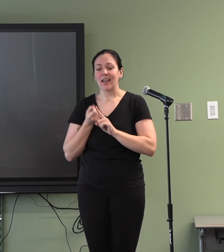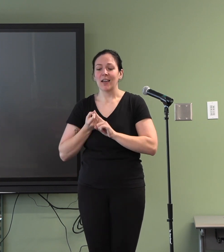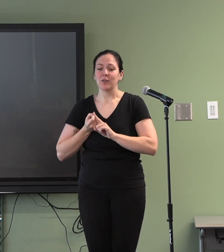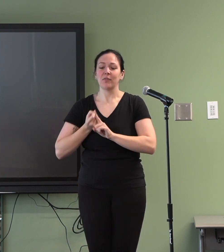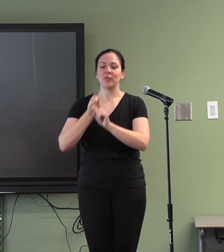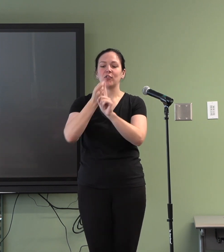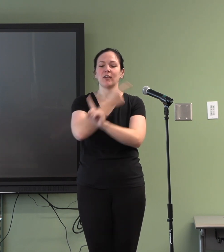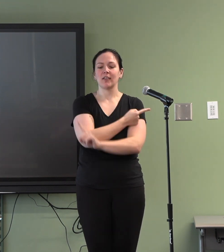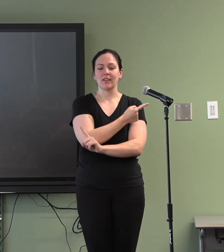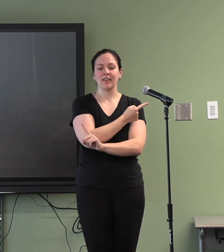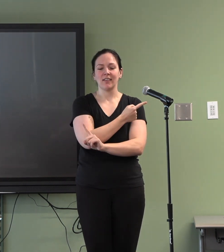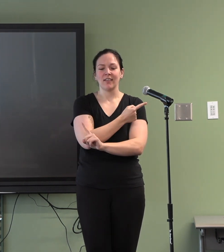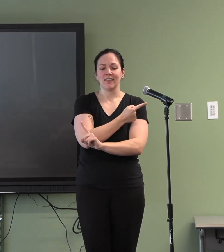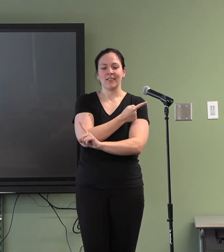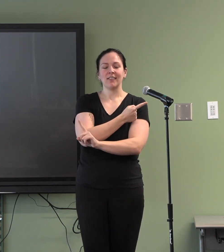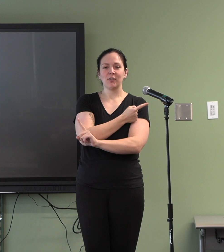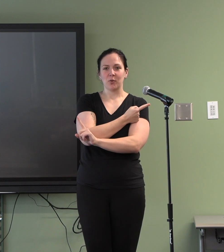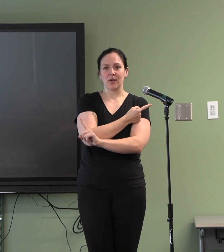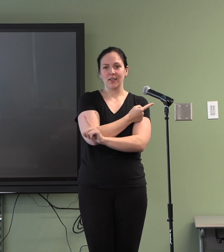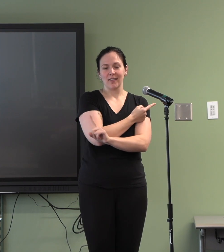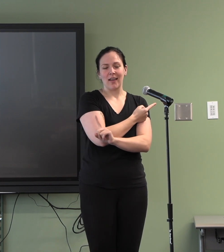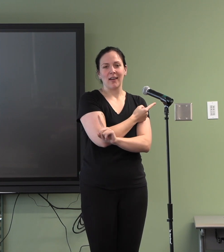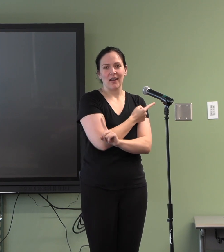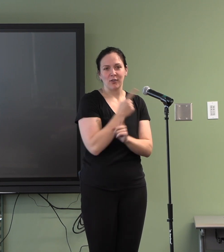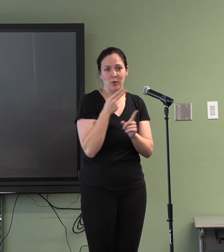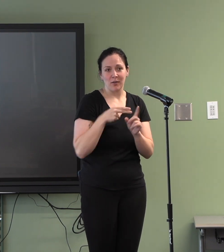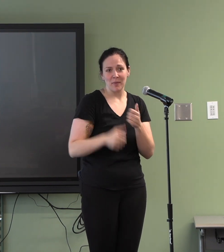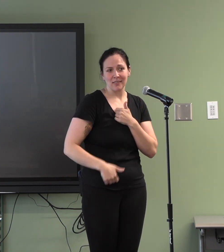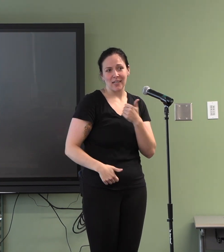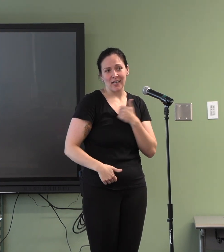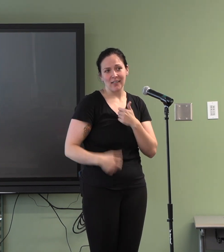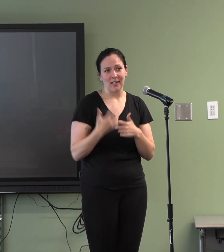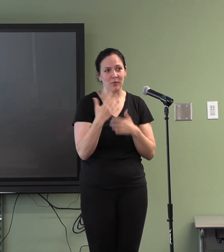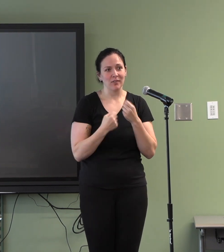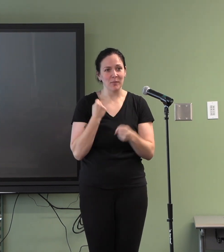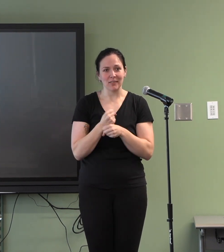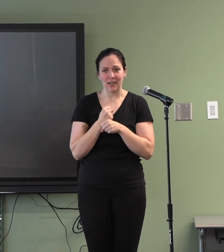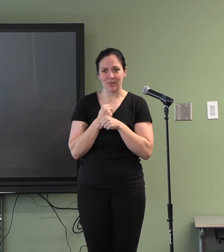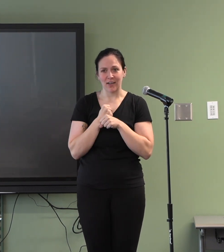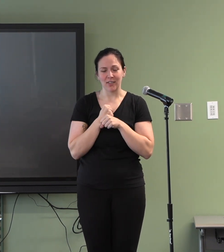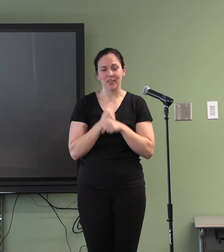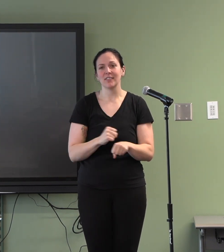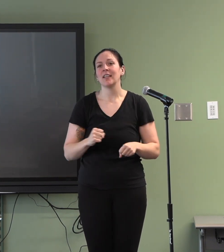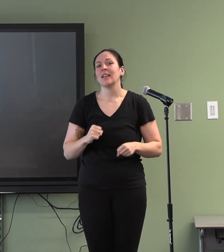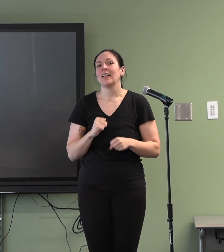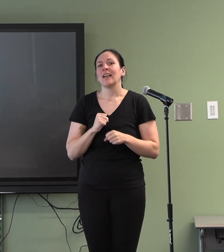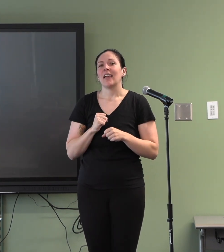kind of took a detour and I joined the military, and I was in the military for 5 years.